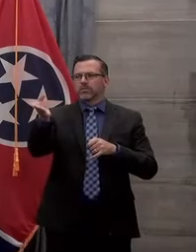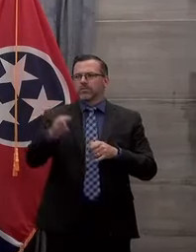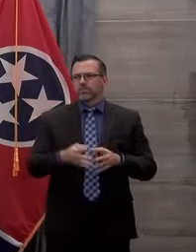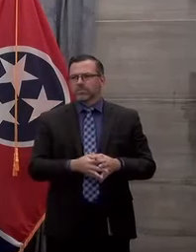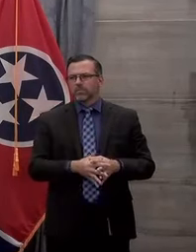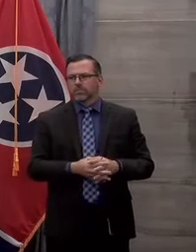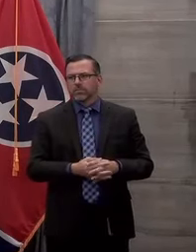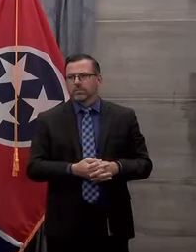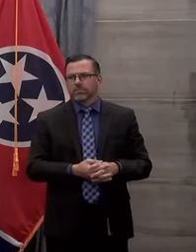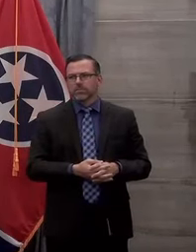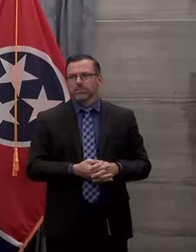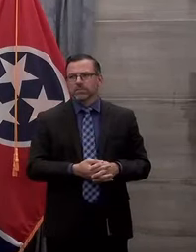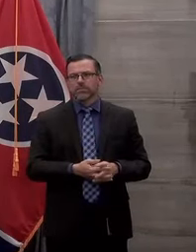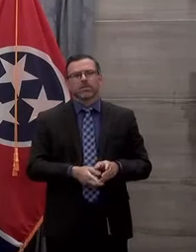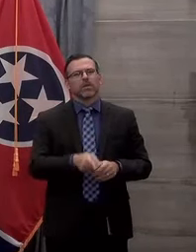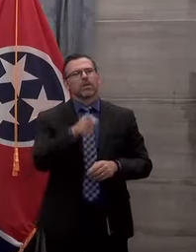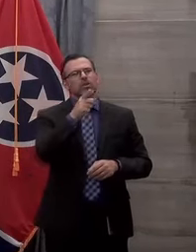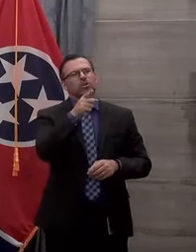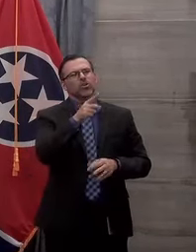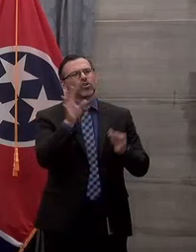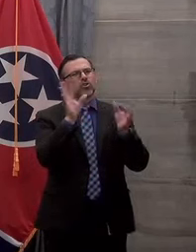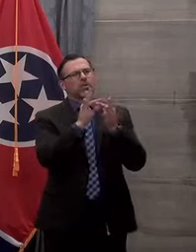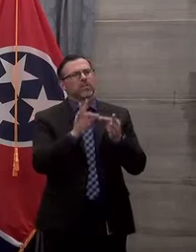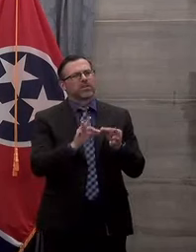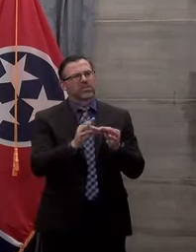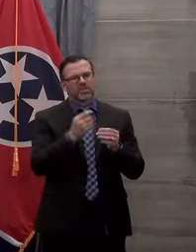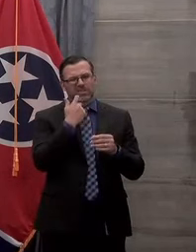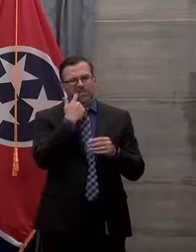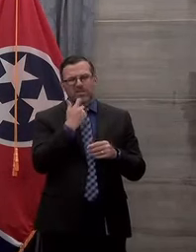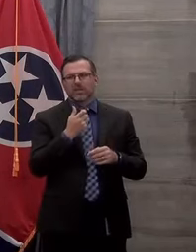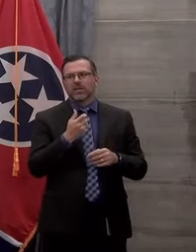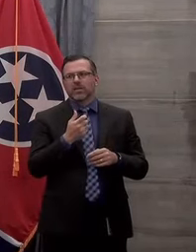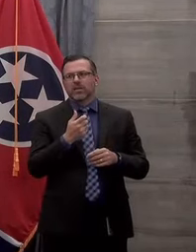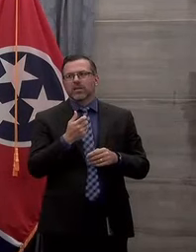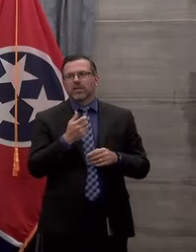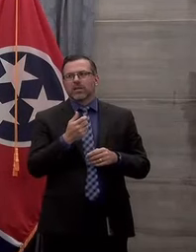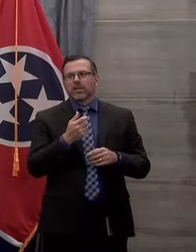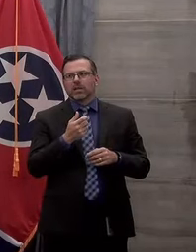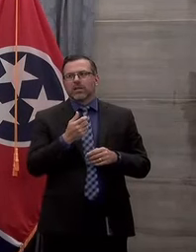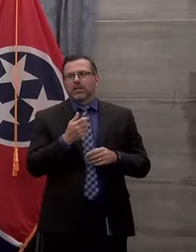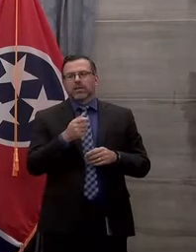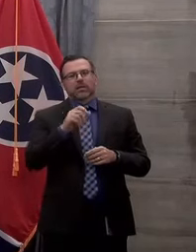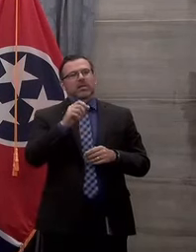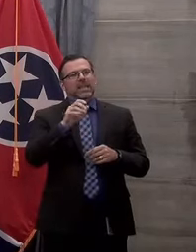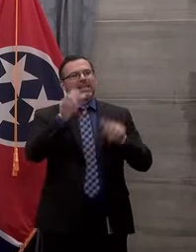Governor, you had mentioned just a few minutes ago that there's good dialogue regarding the request